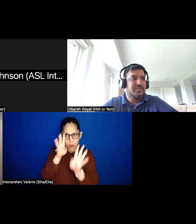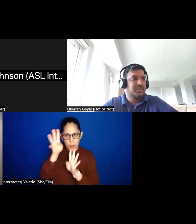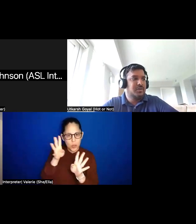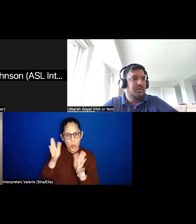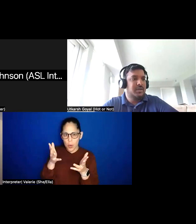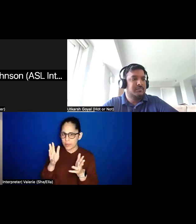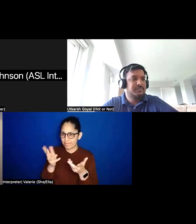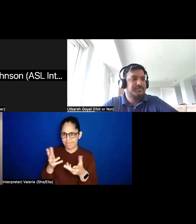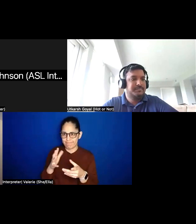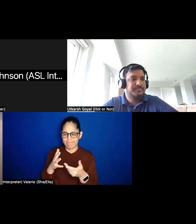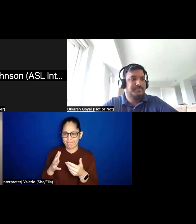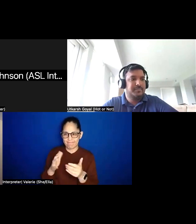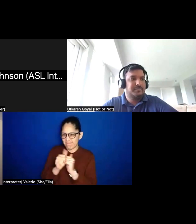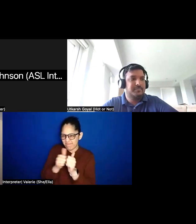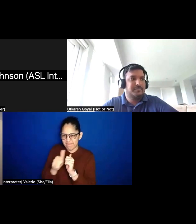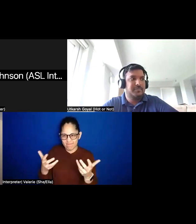Okay, so